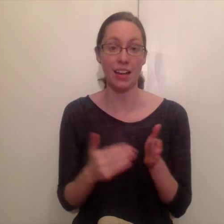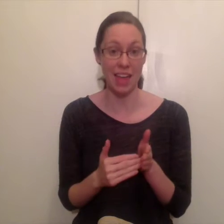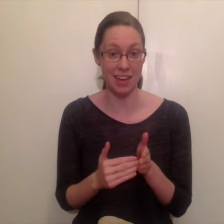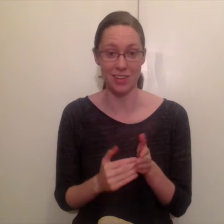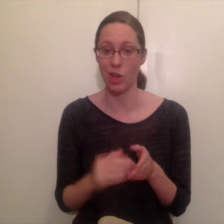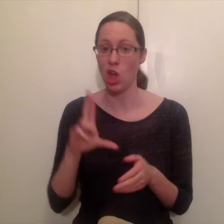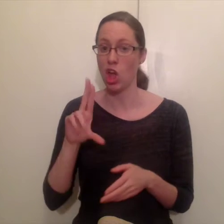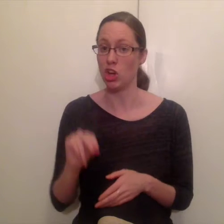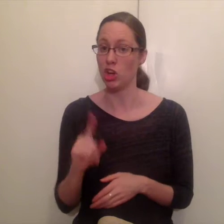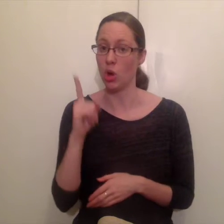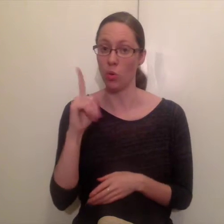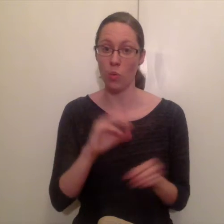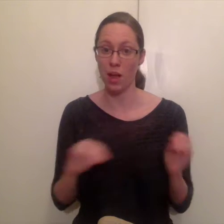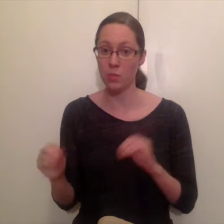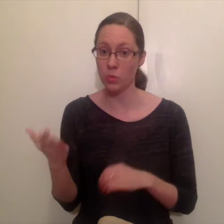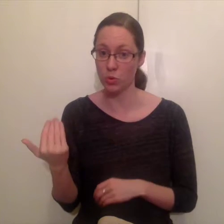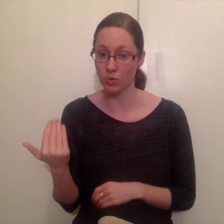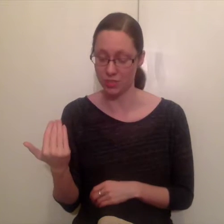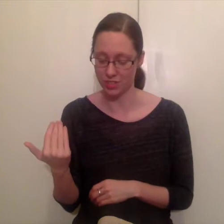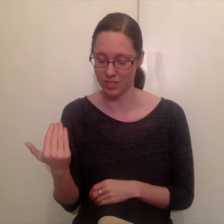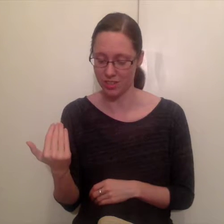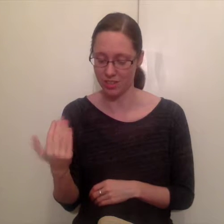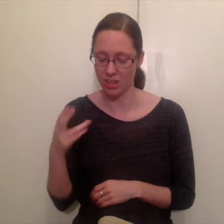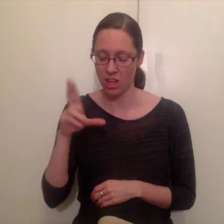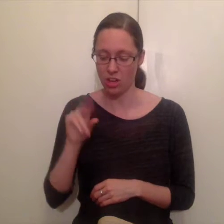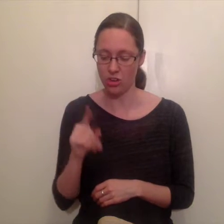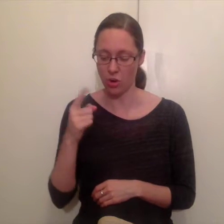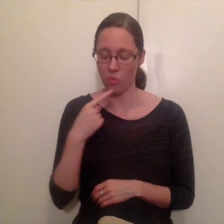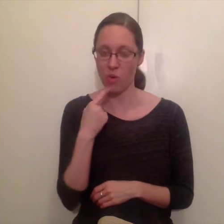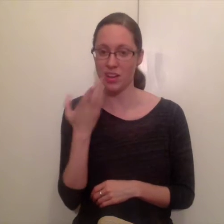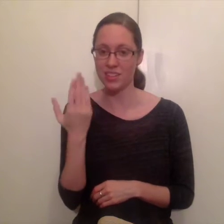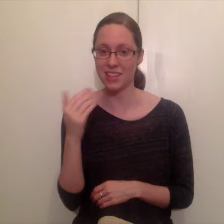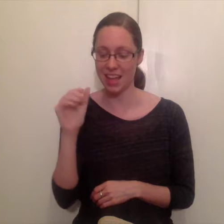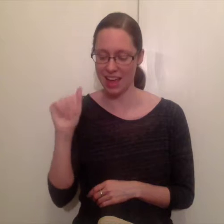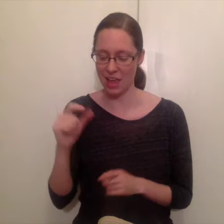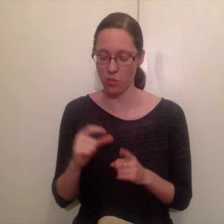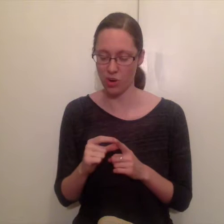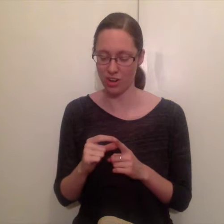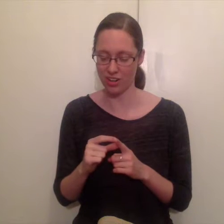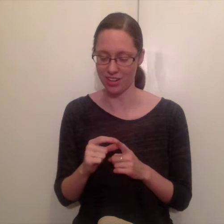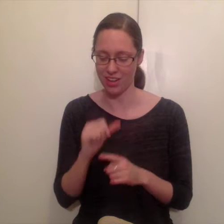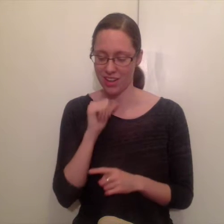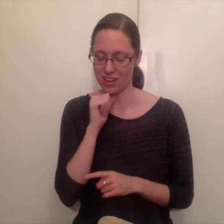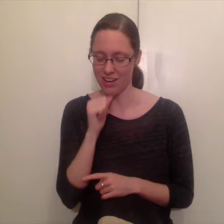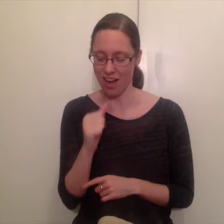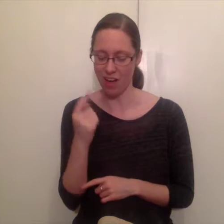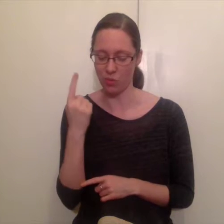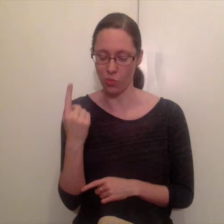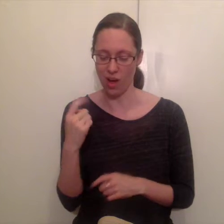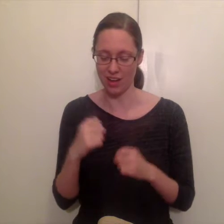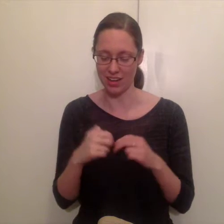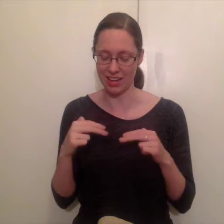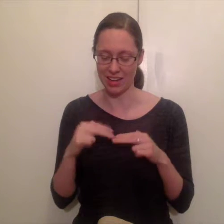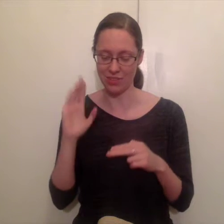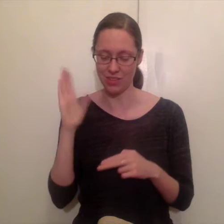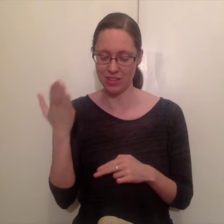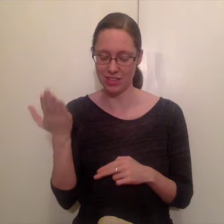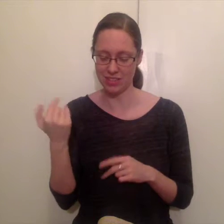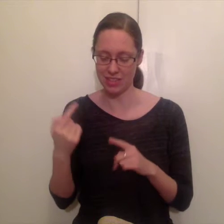Again, no one moved. No one said a word. Not one even